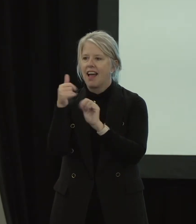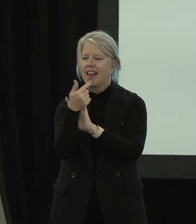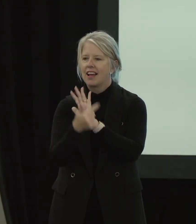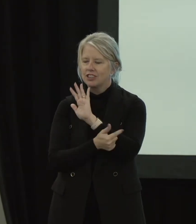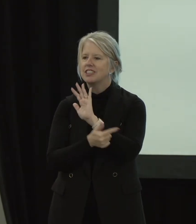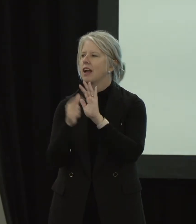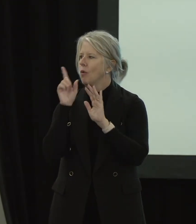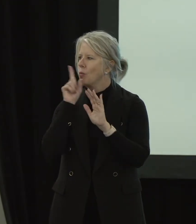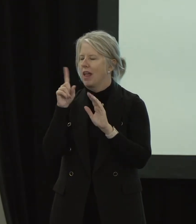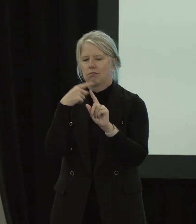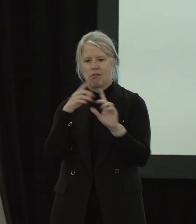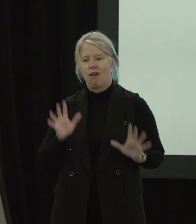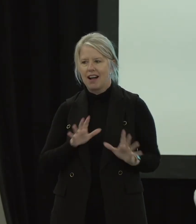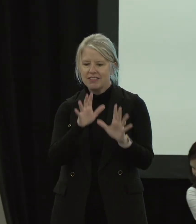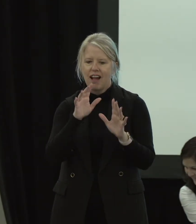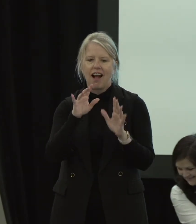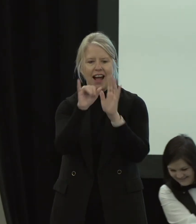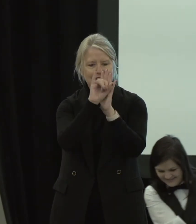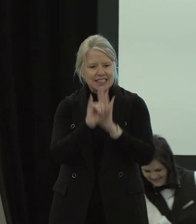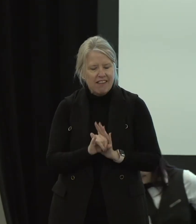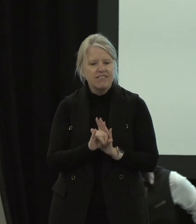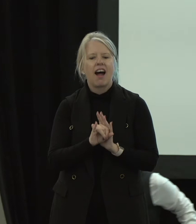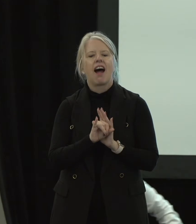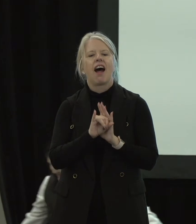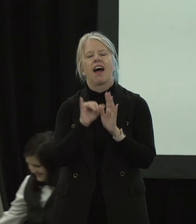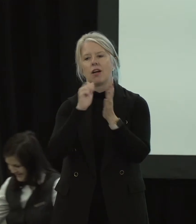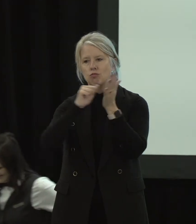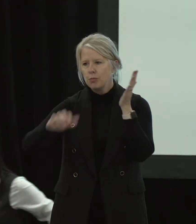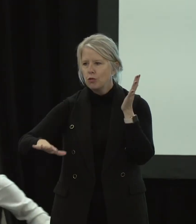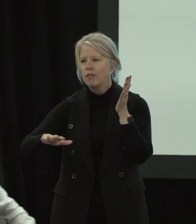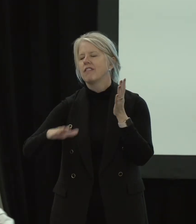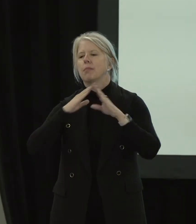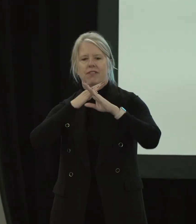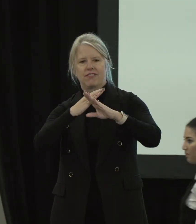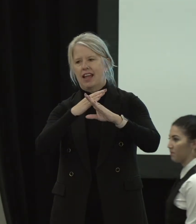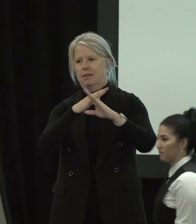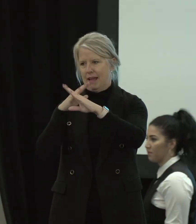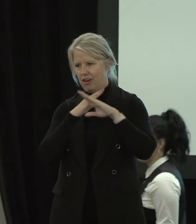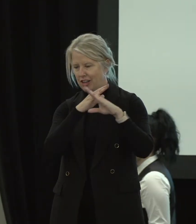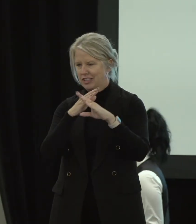will proactively identify, remove, and prevent barriers in a number